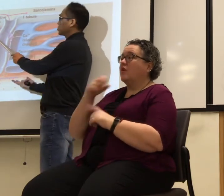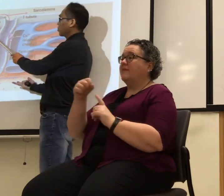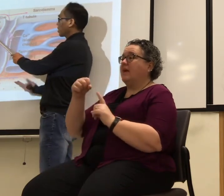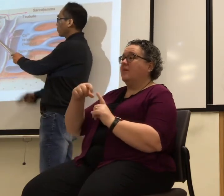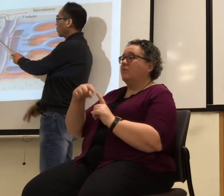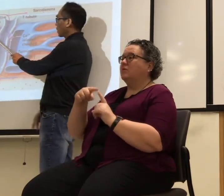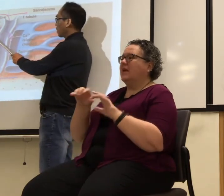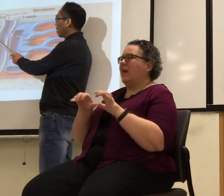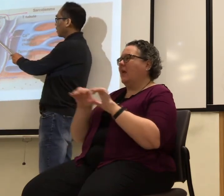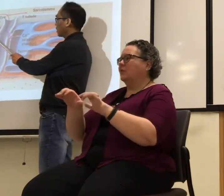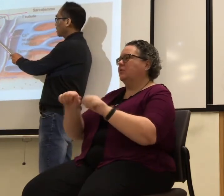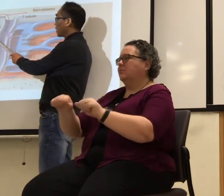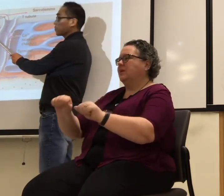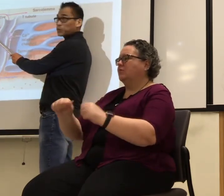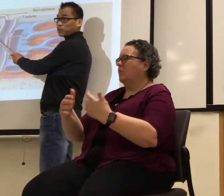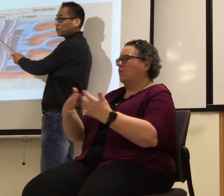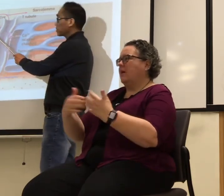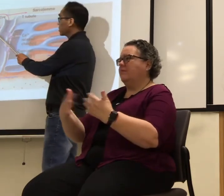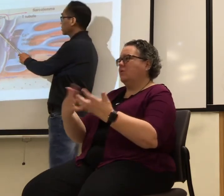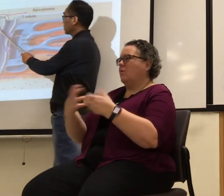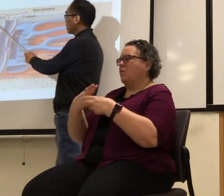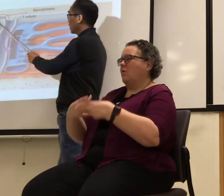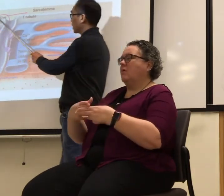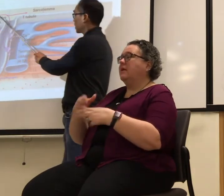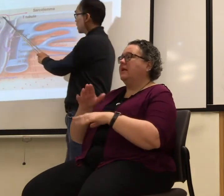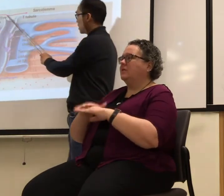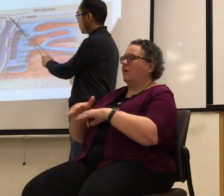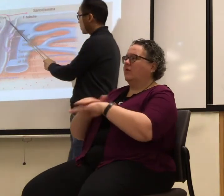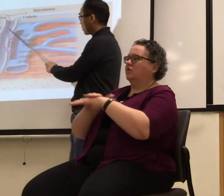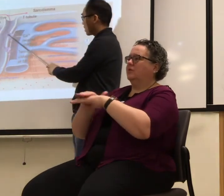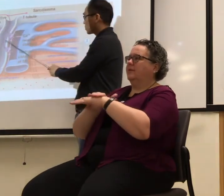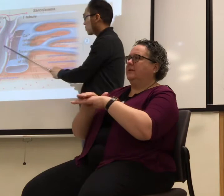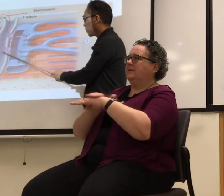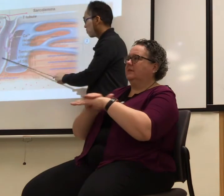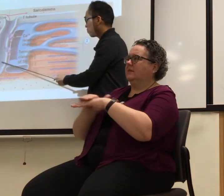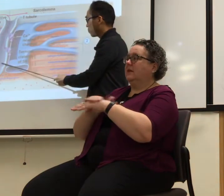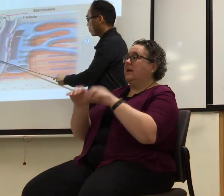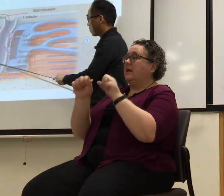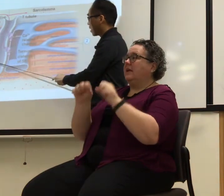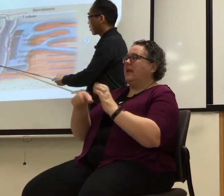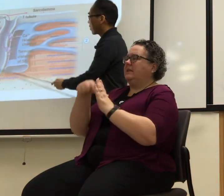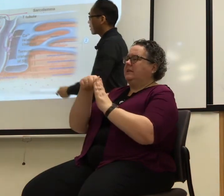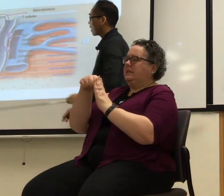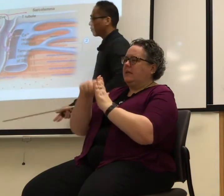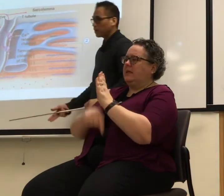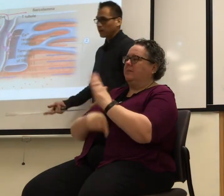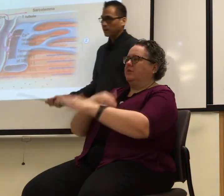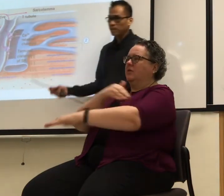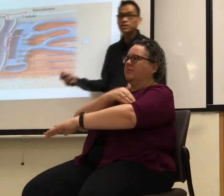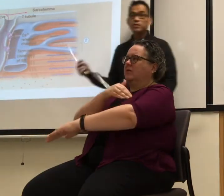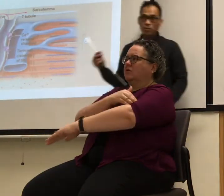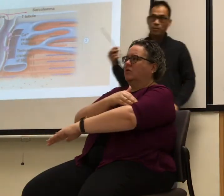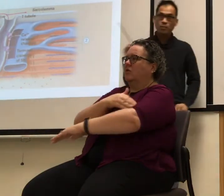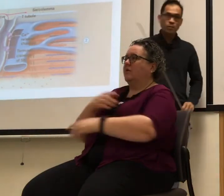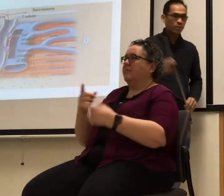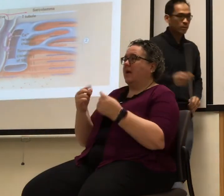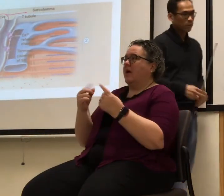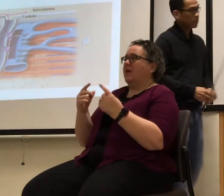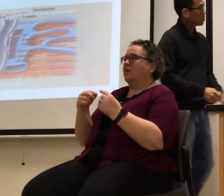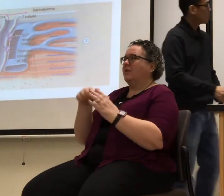action potential, whatever you want to call it, is on the surface. It can get deep into the muscle by going down the